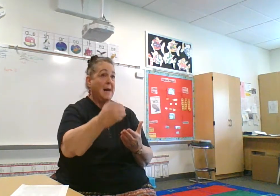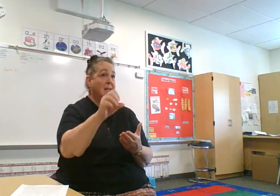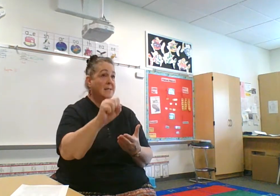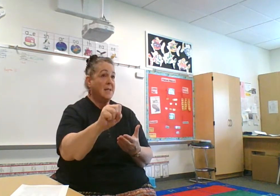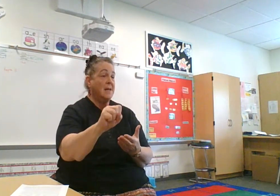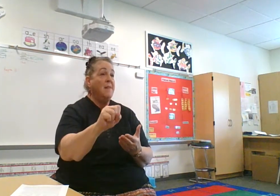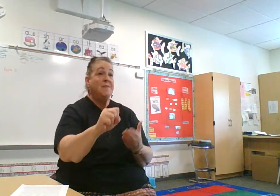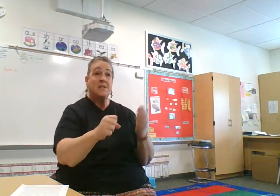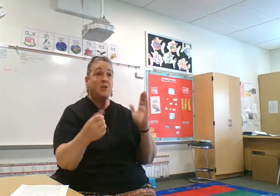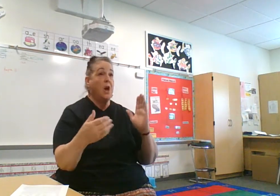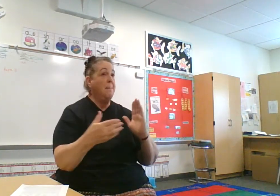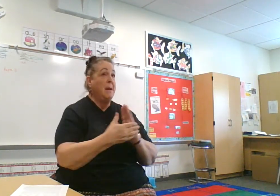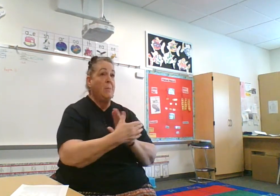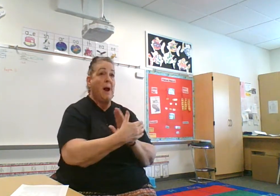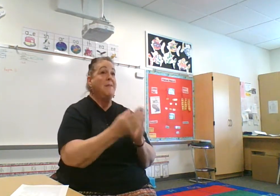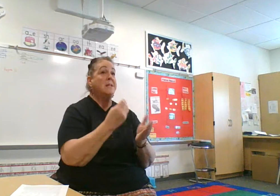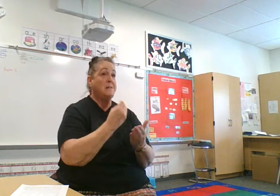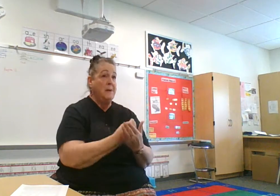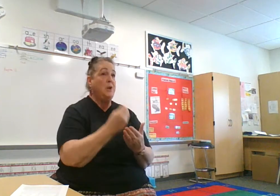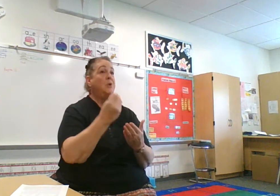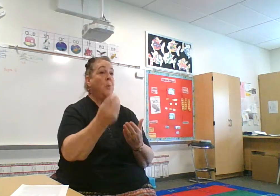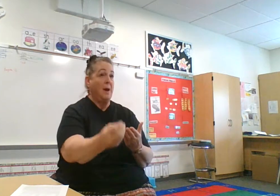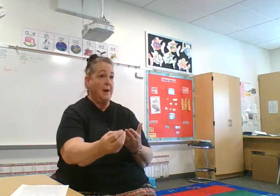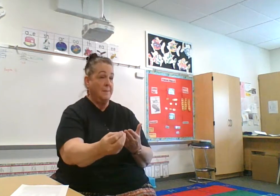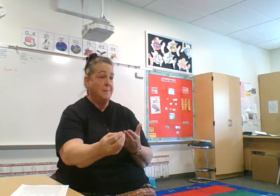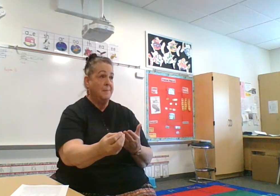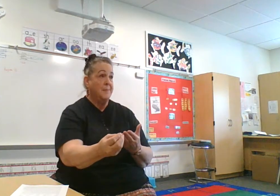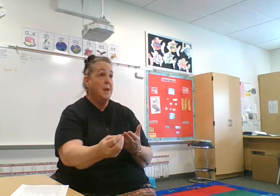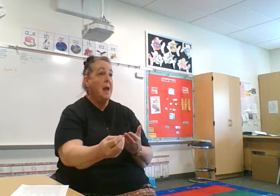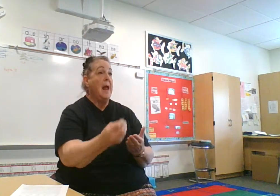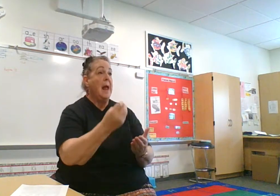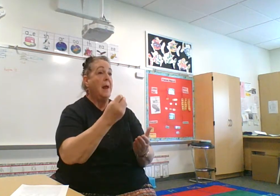buys. This is not B-Y, this is B-U-Y. And